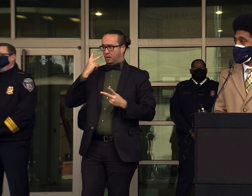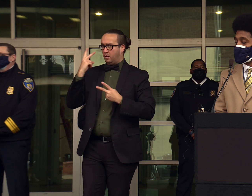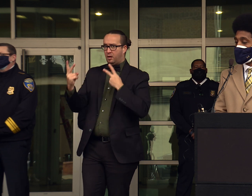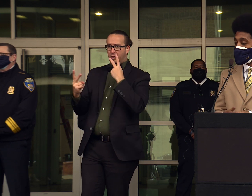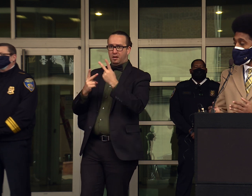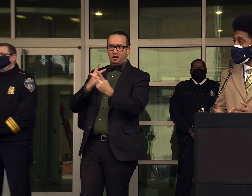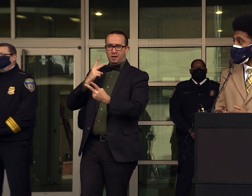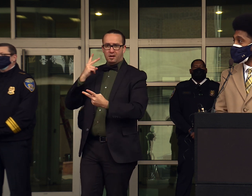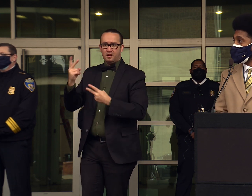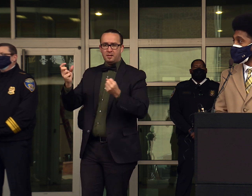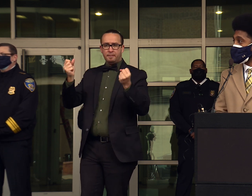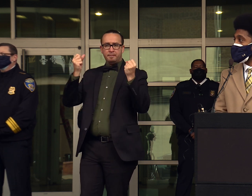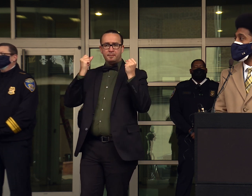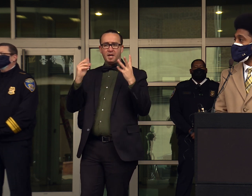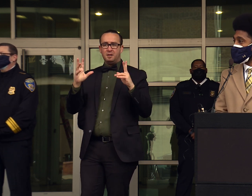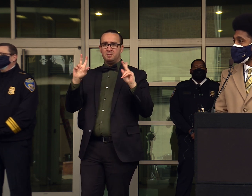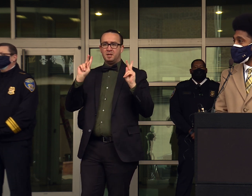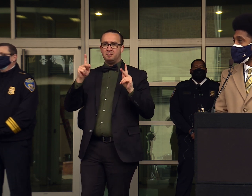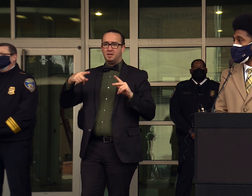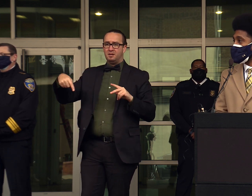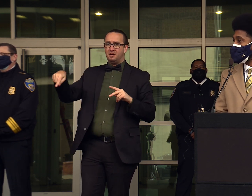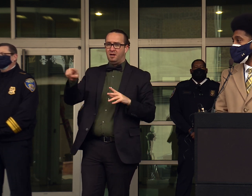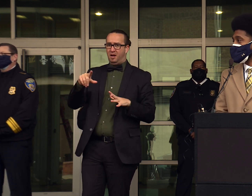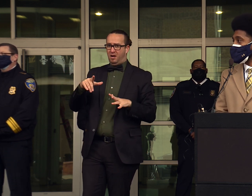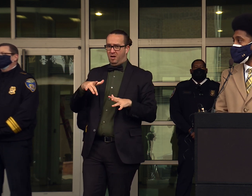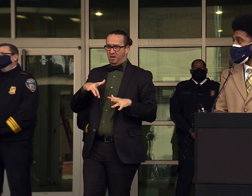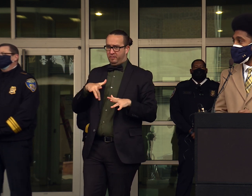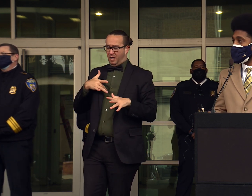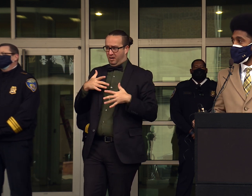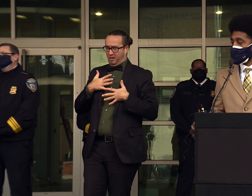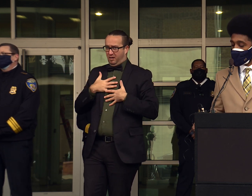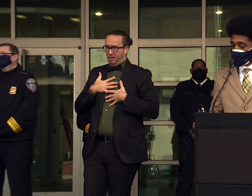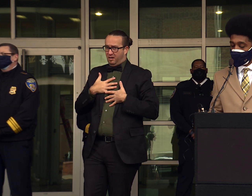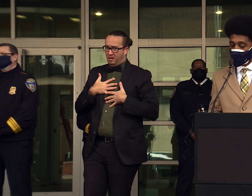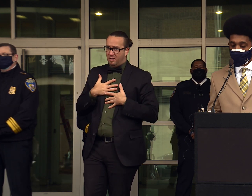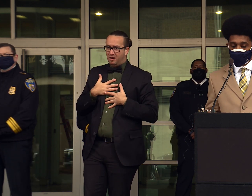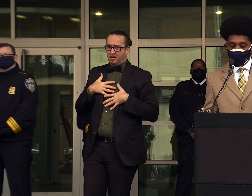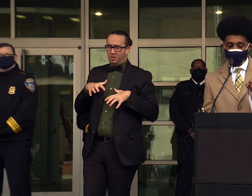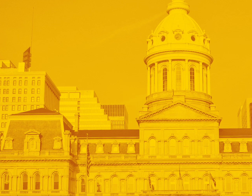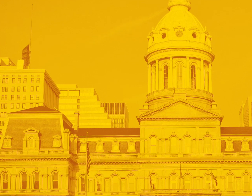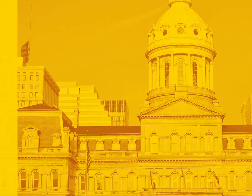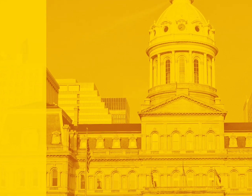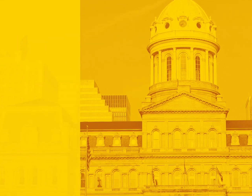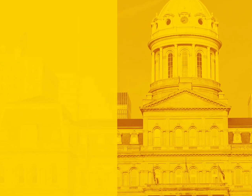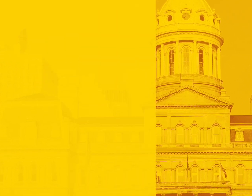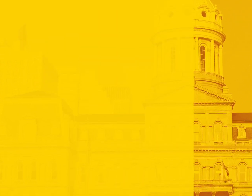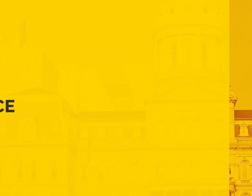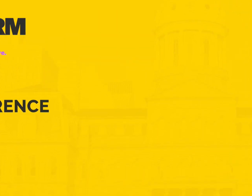homegoing service, the justice that they need and deserve. Thank you, everybody.